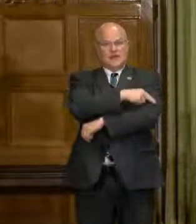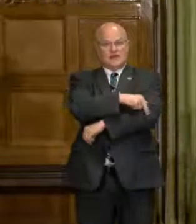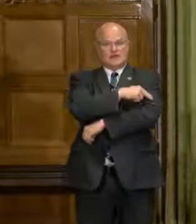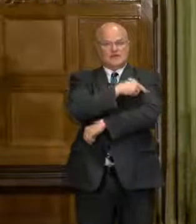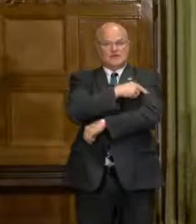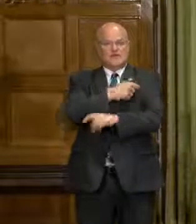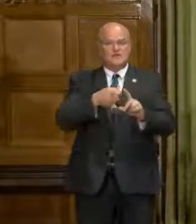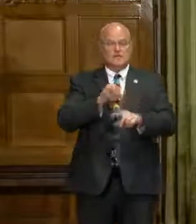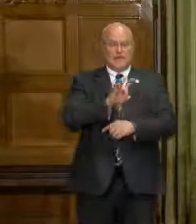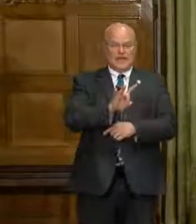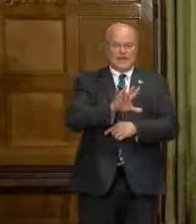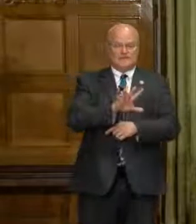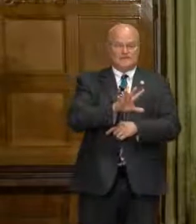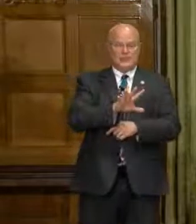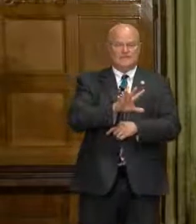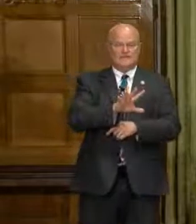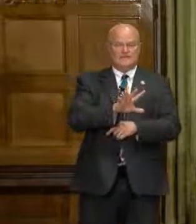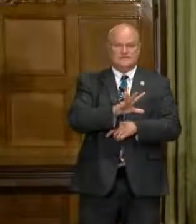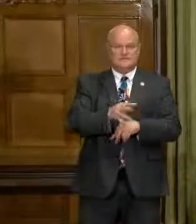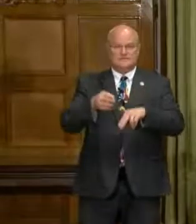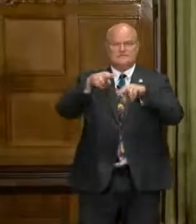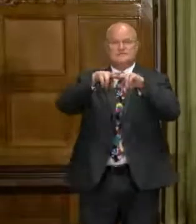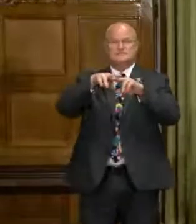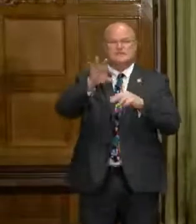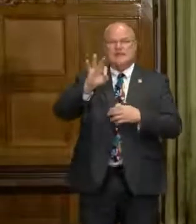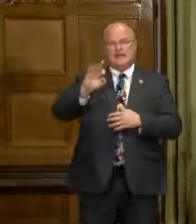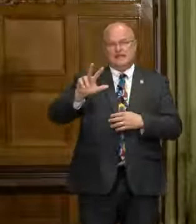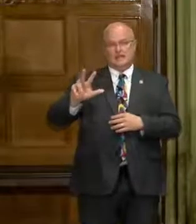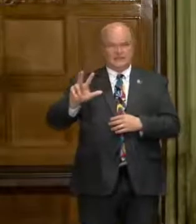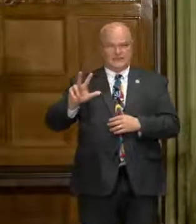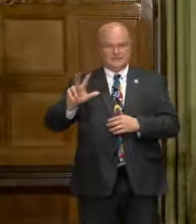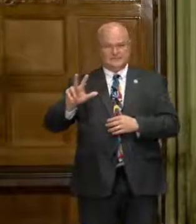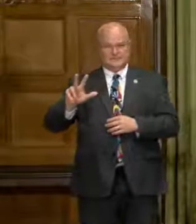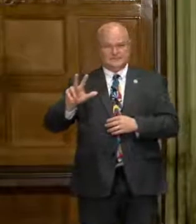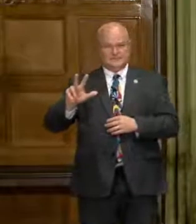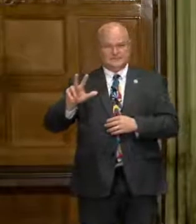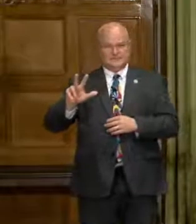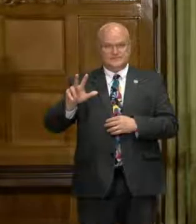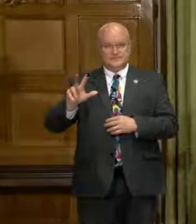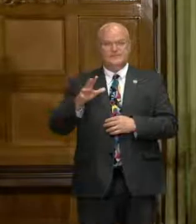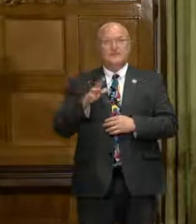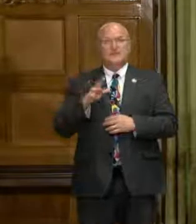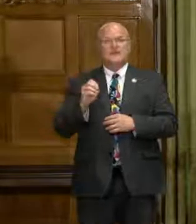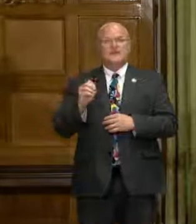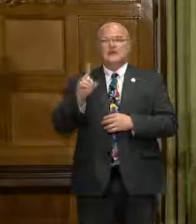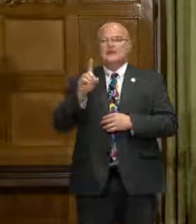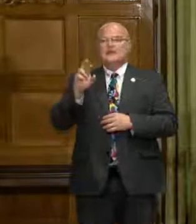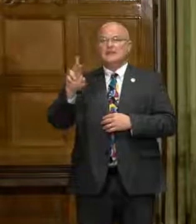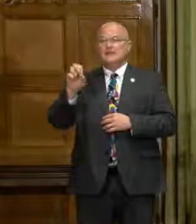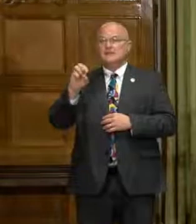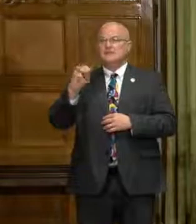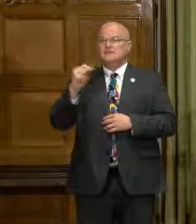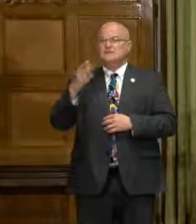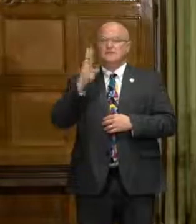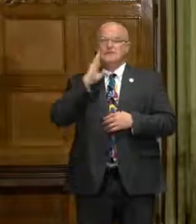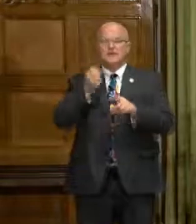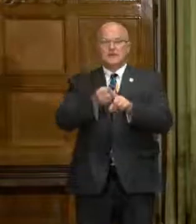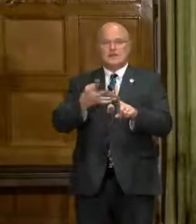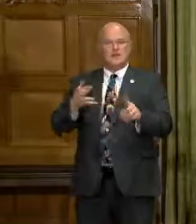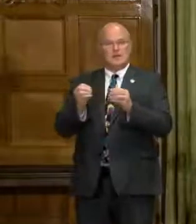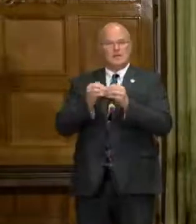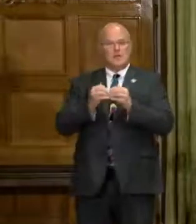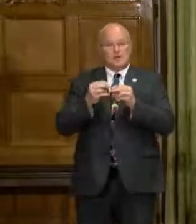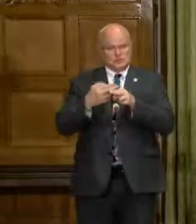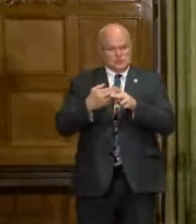hospitalizations have gone from 85 hospitalizations to 93. And Dr. Smith will elaborate on